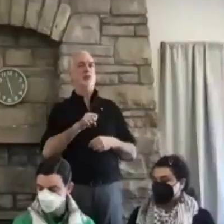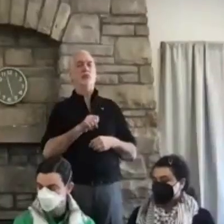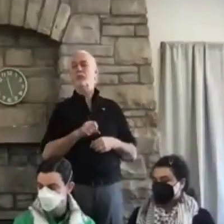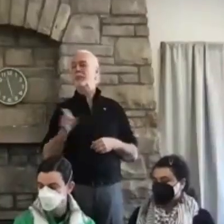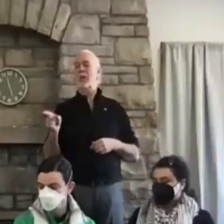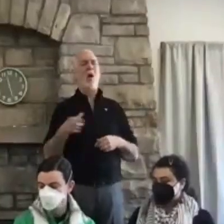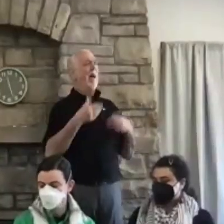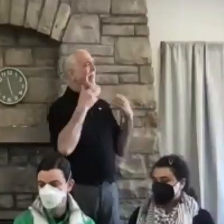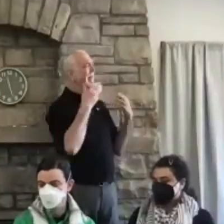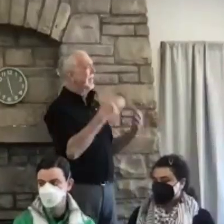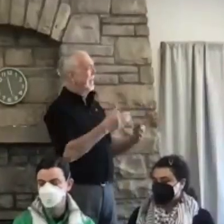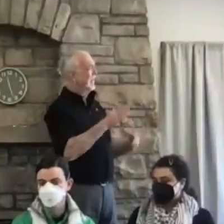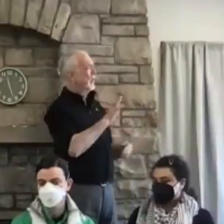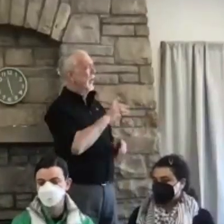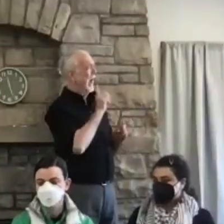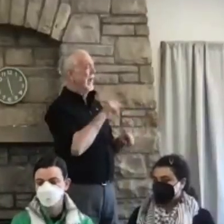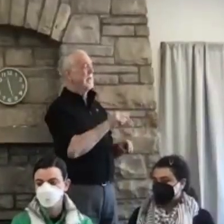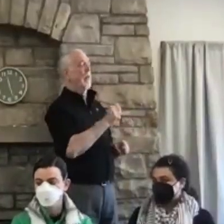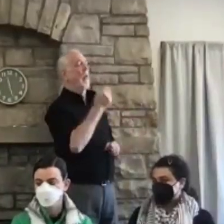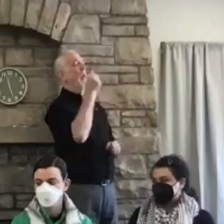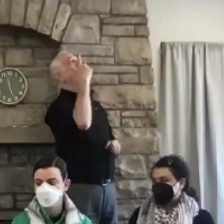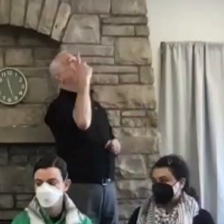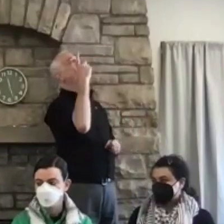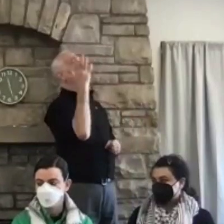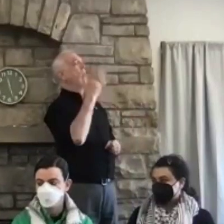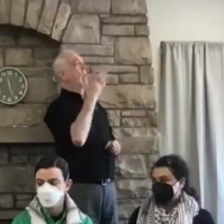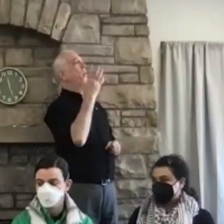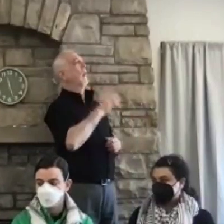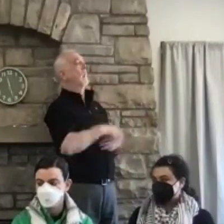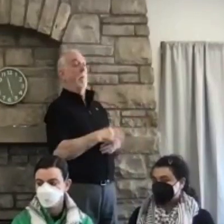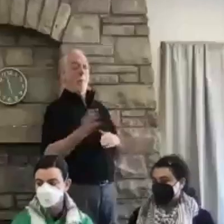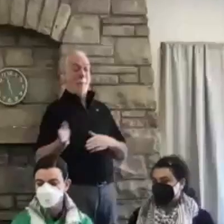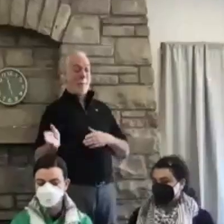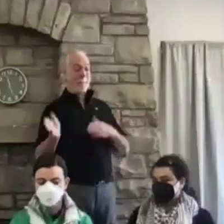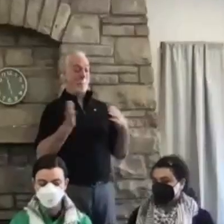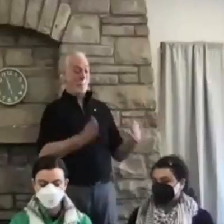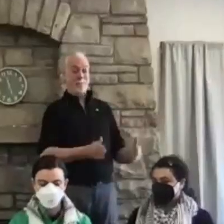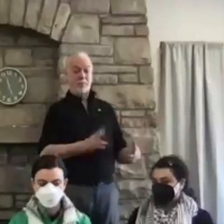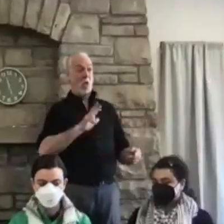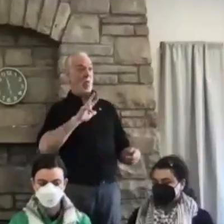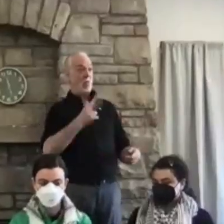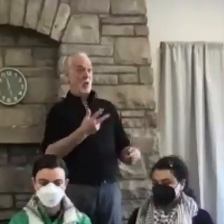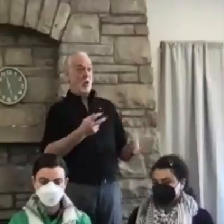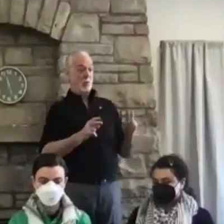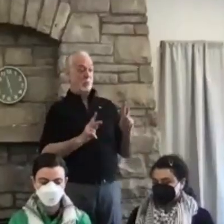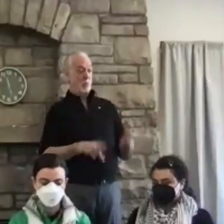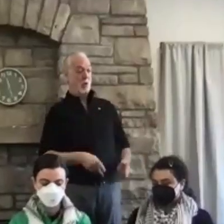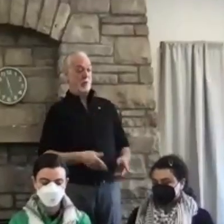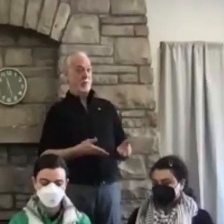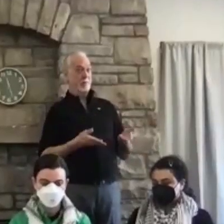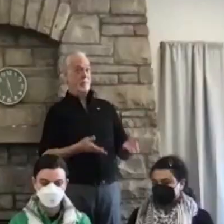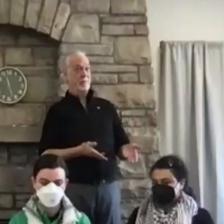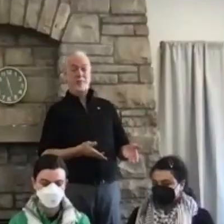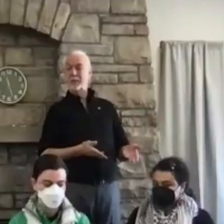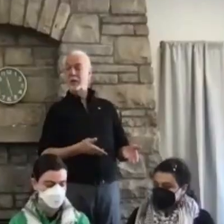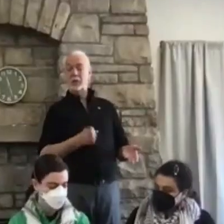Thank you so much. That was really illuminating. We're gonna move to our third panelist.